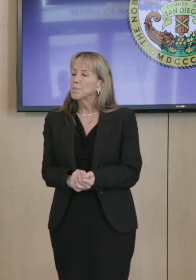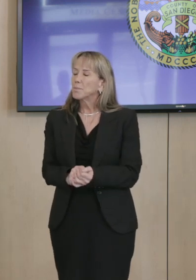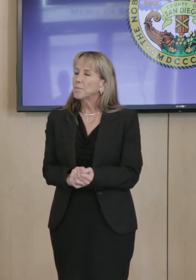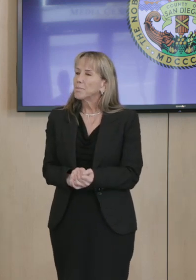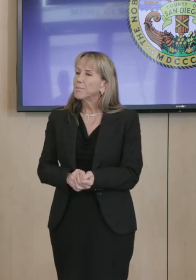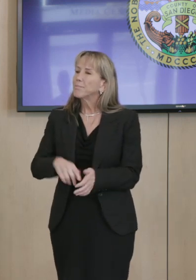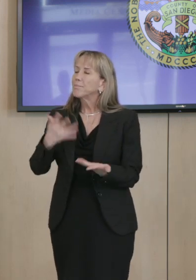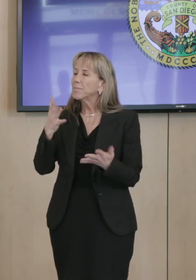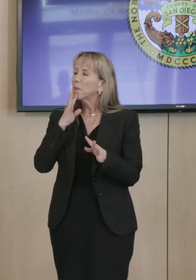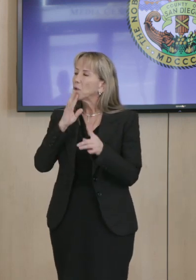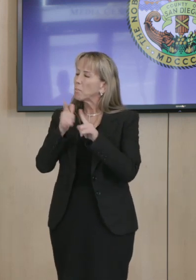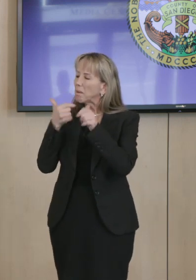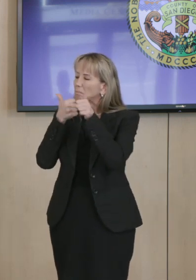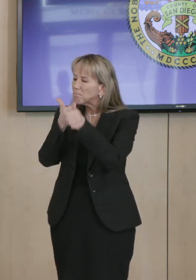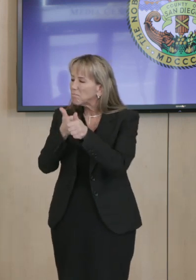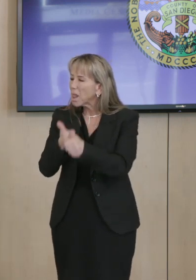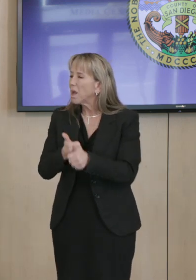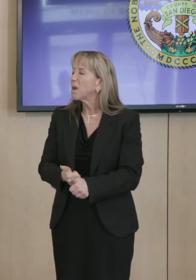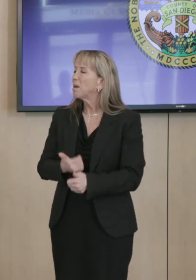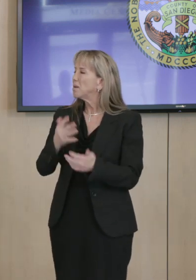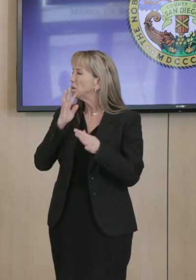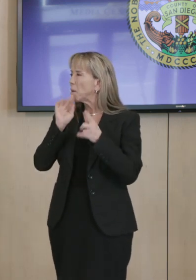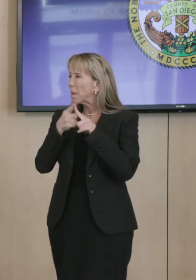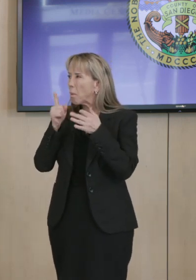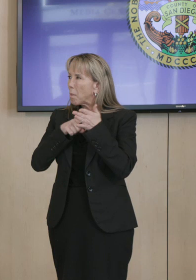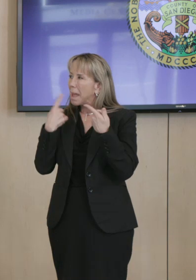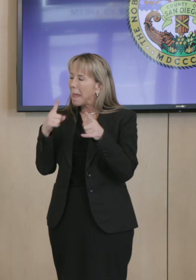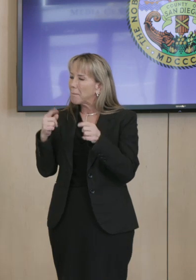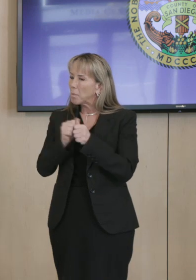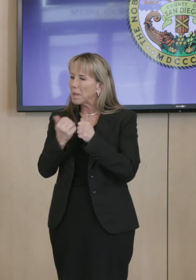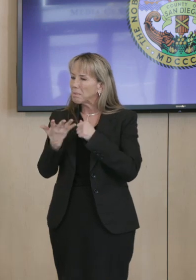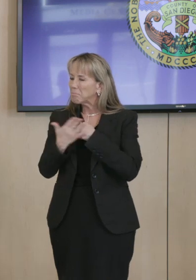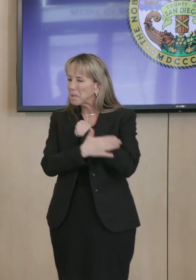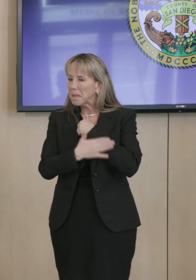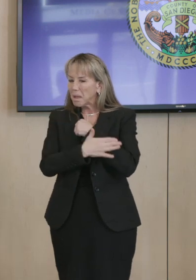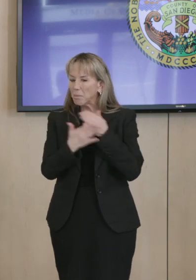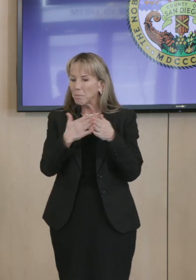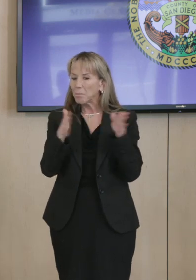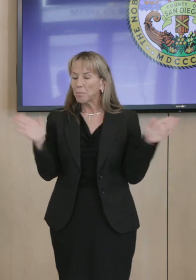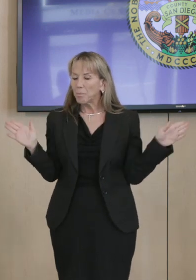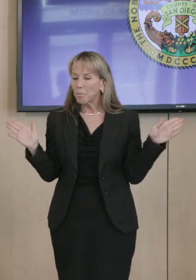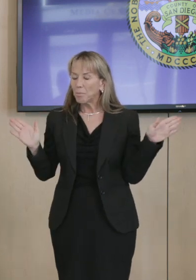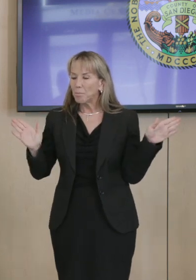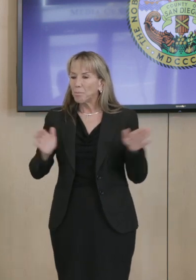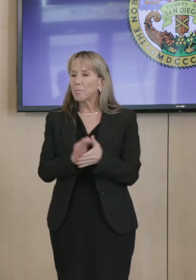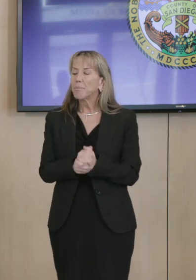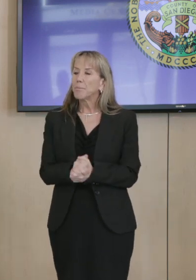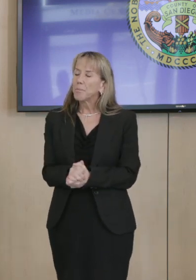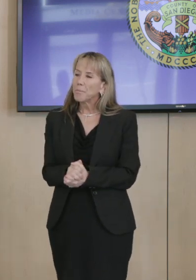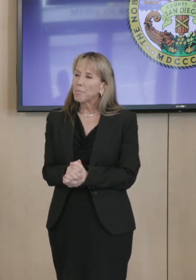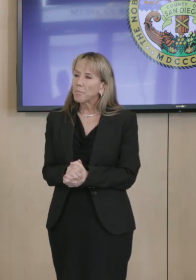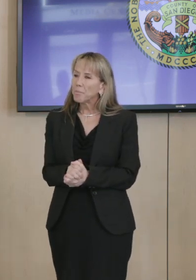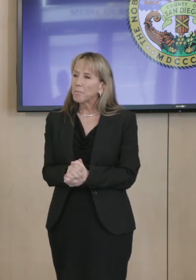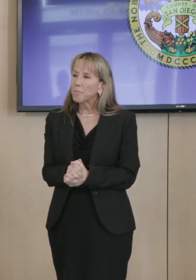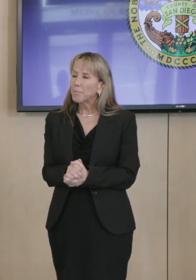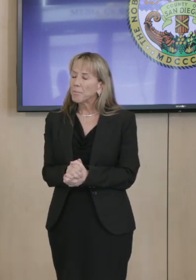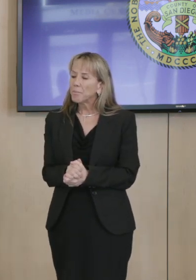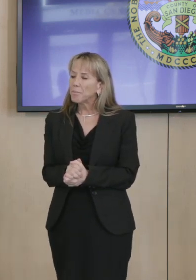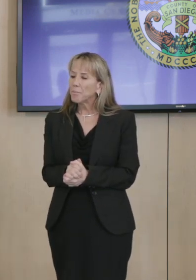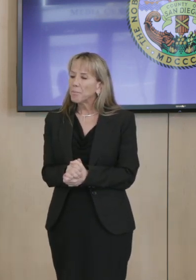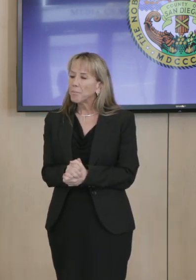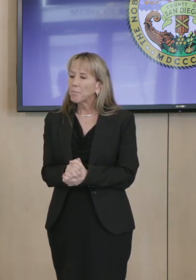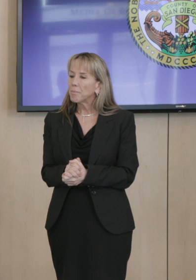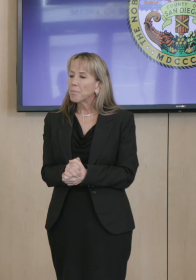compliance and what's going on countywide, because we've heard about golf courses that are still open and car dealerships that